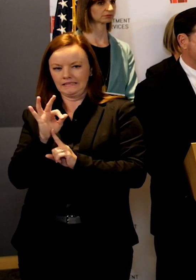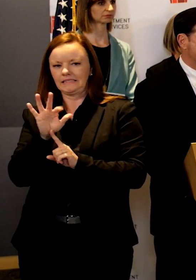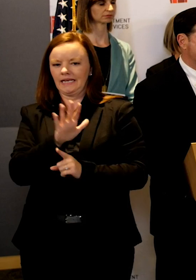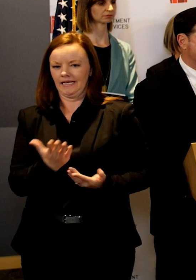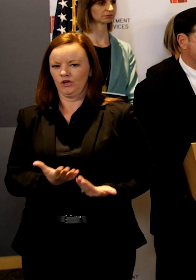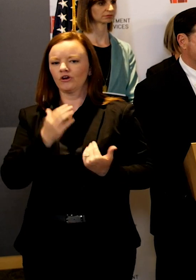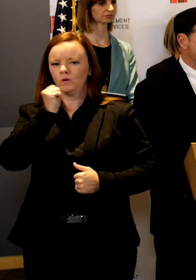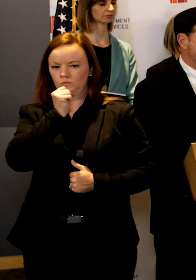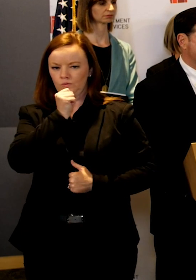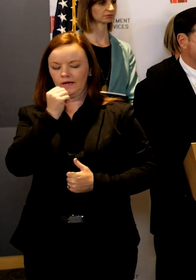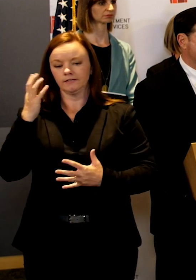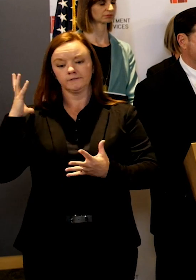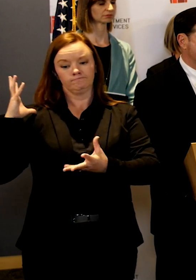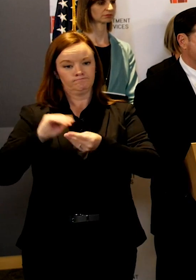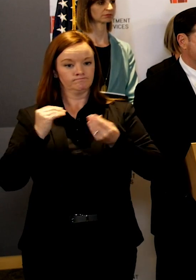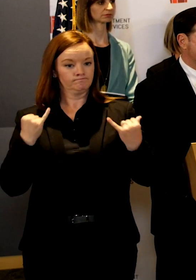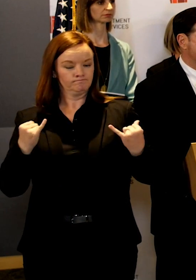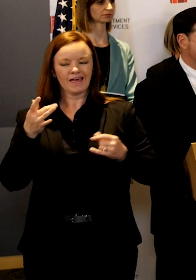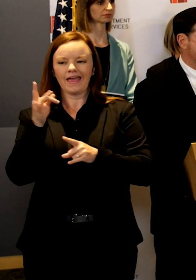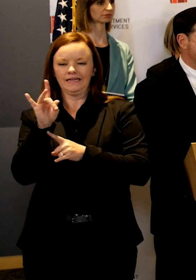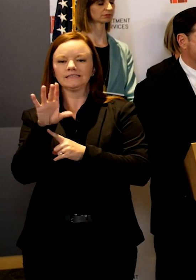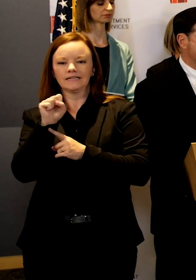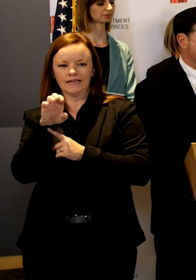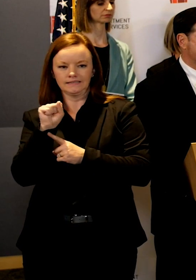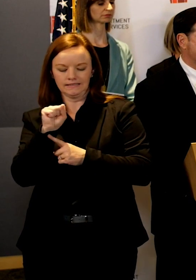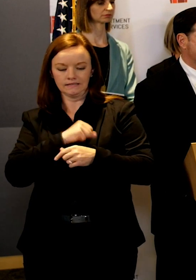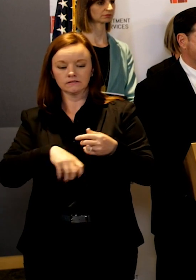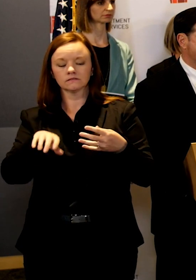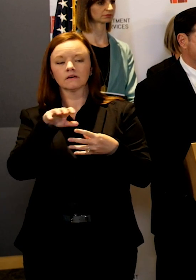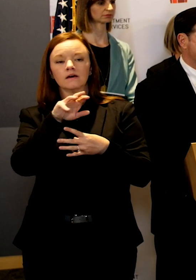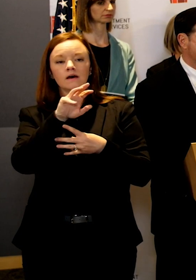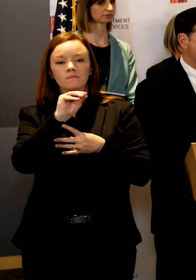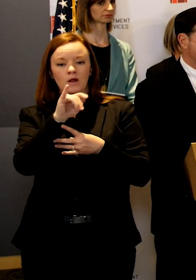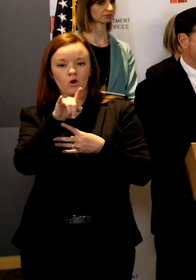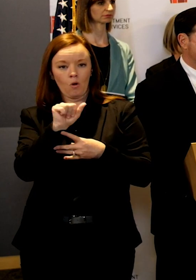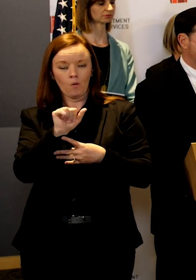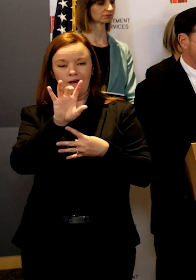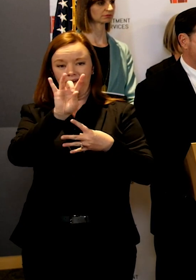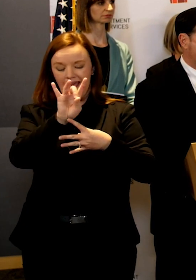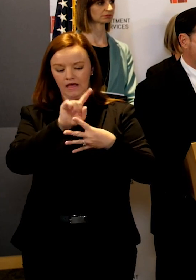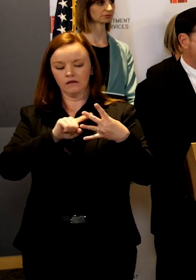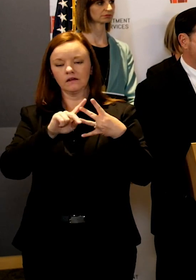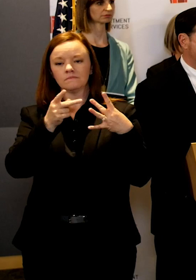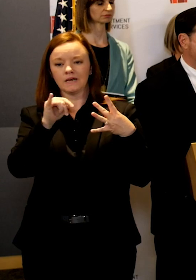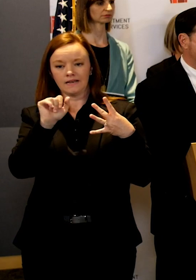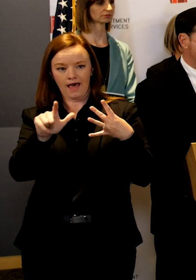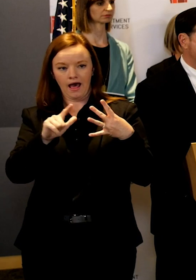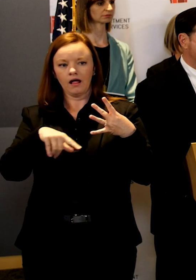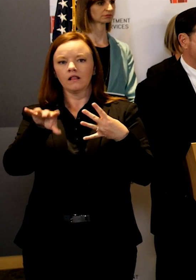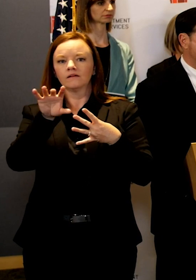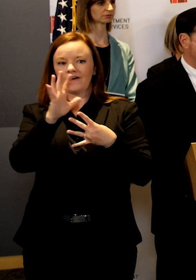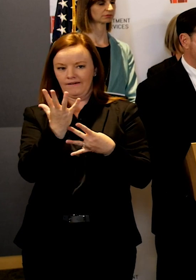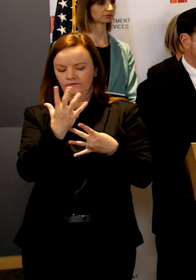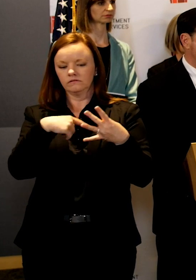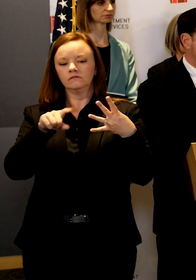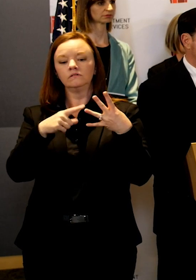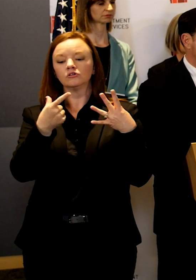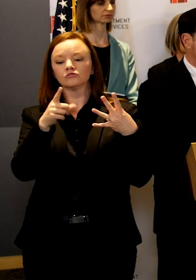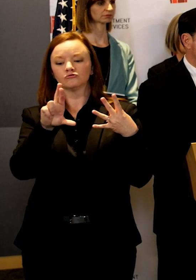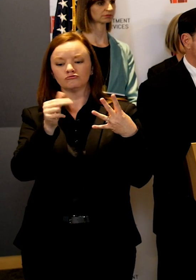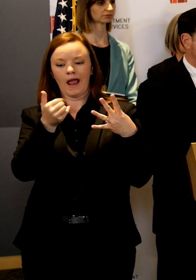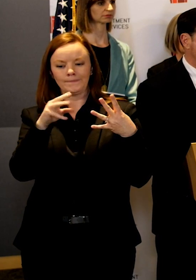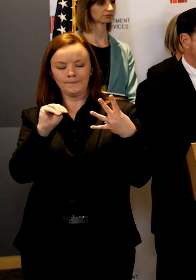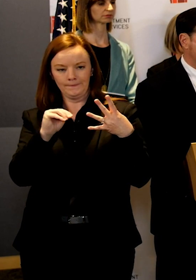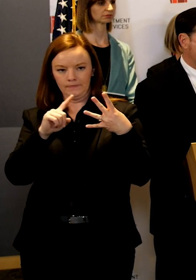18 cases. There are 8 cases in Maricopa County, 5 cases in Pinal County, 1 case in Graham County,